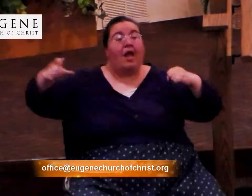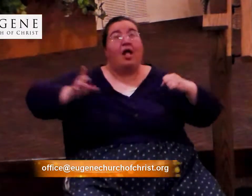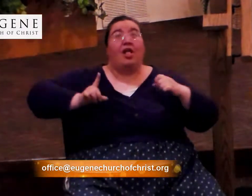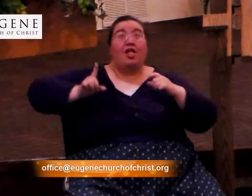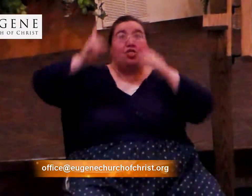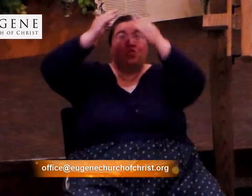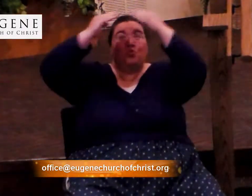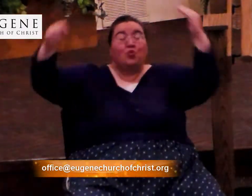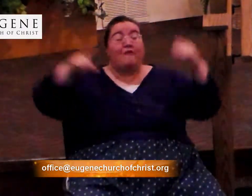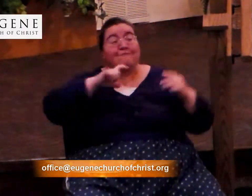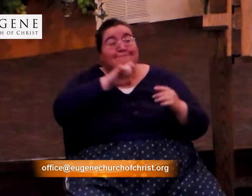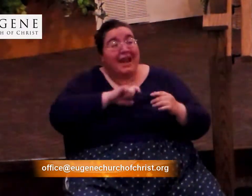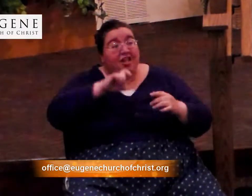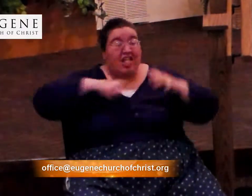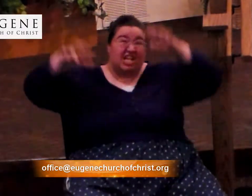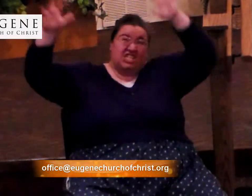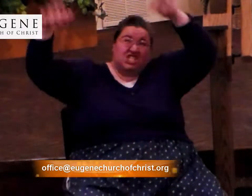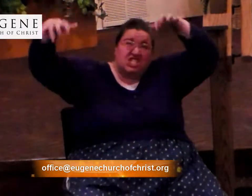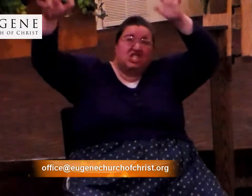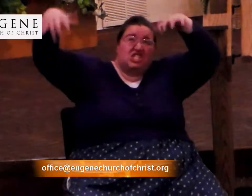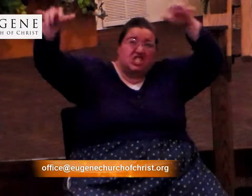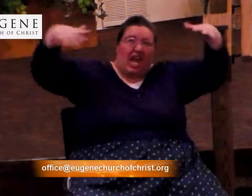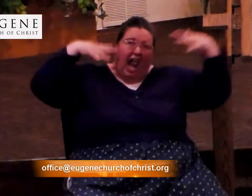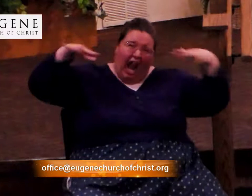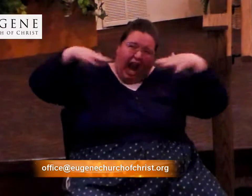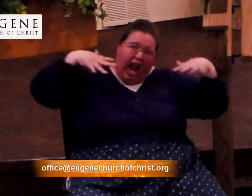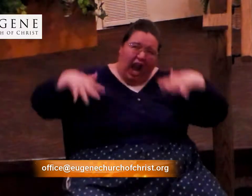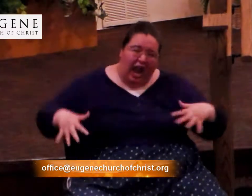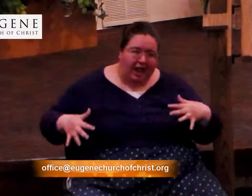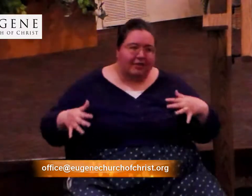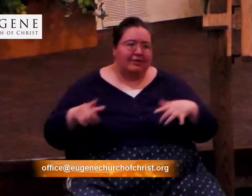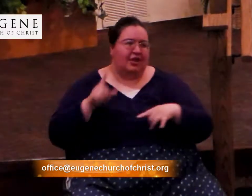gym. Midway through the graduation, someone collapsed in the back of the room,